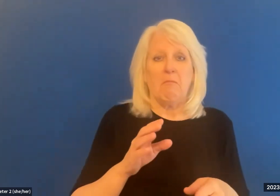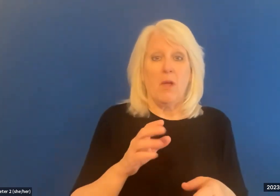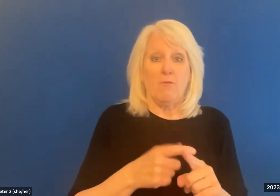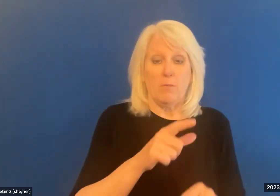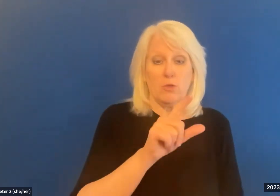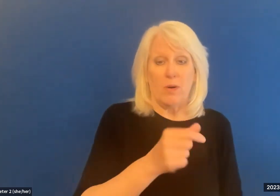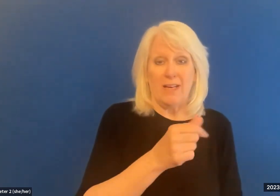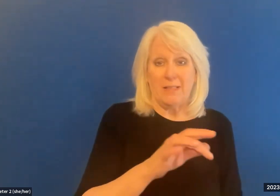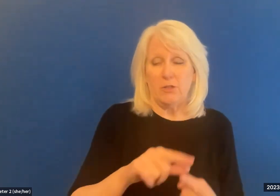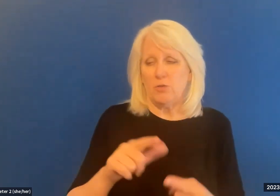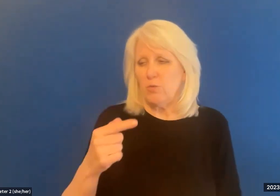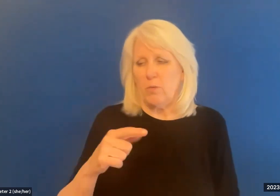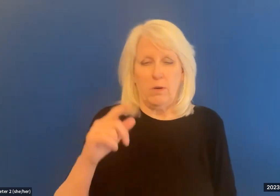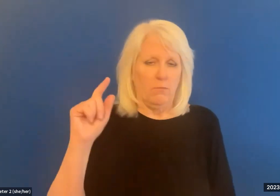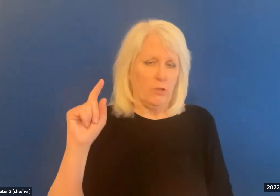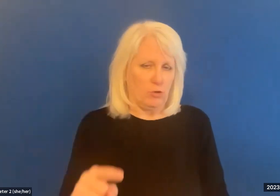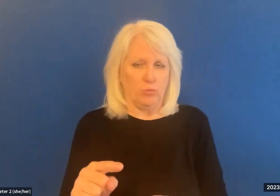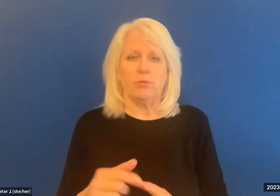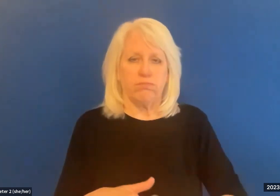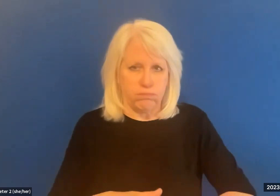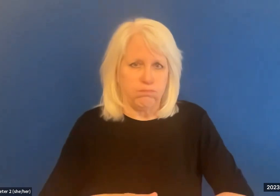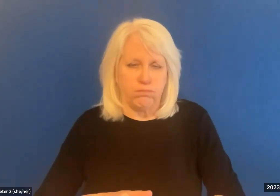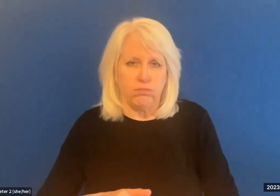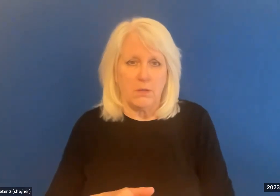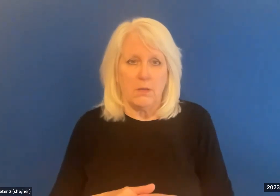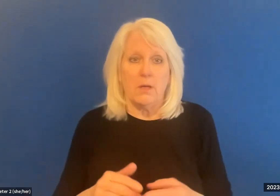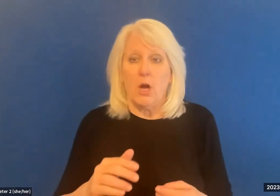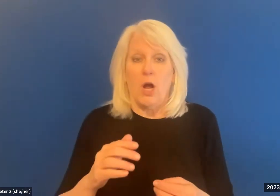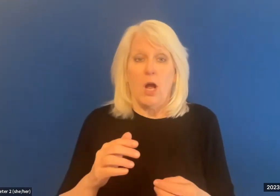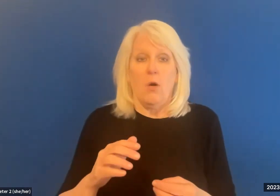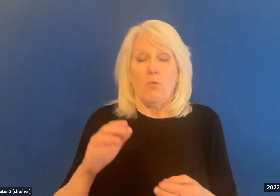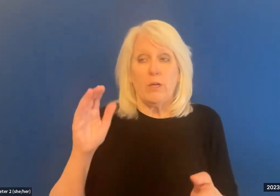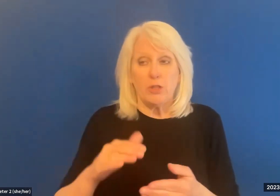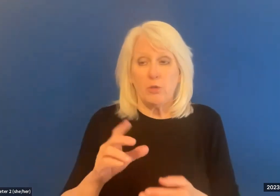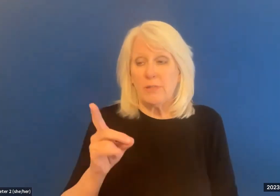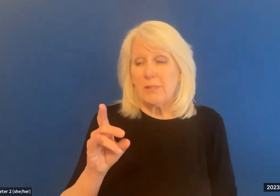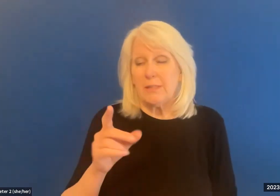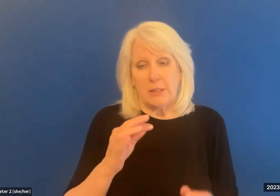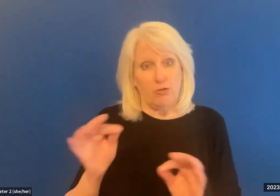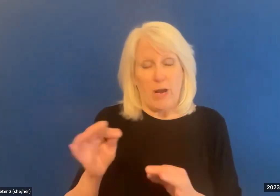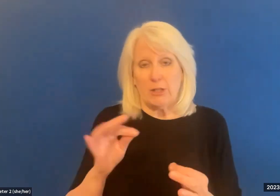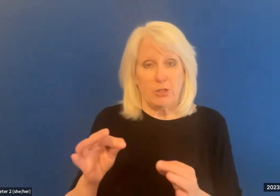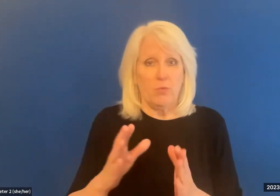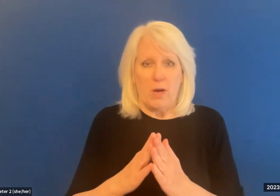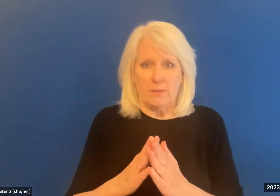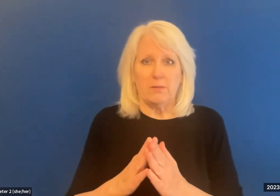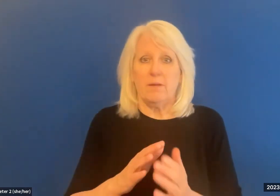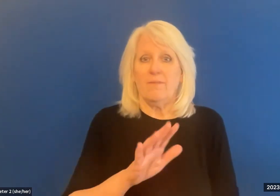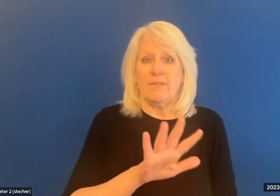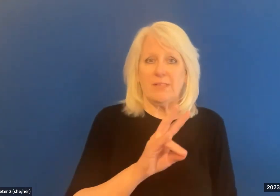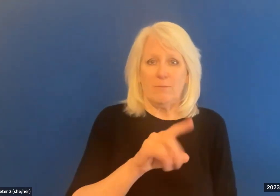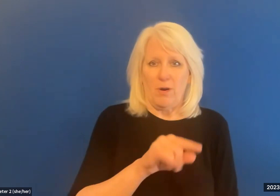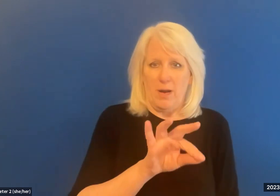to 2021. Specifically, reduced distraction requests decreased from 57.9% in 2019